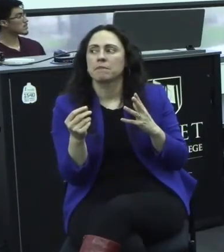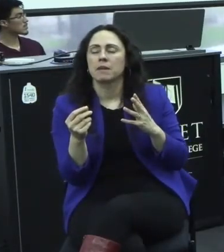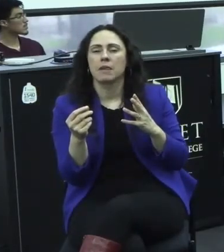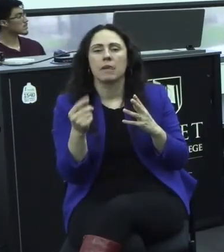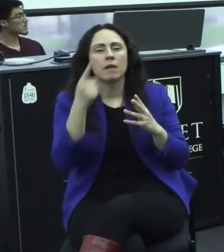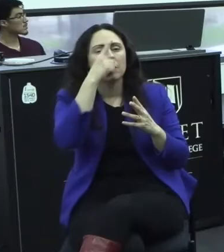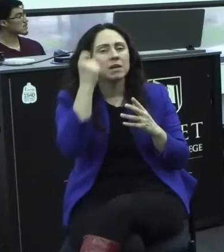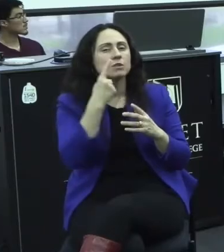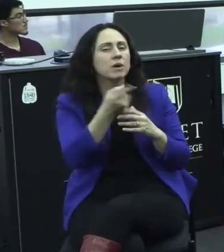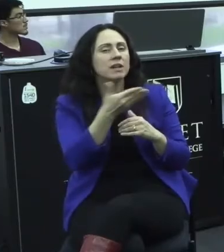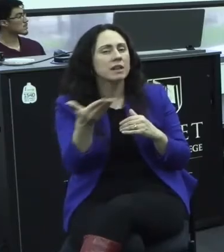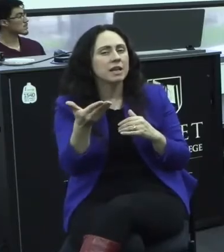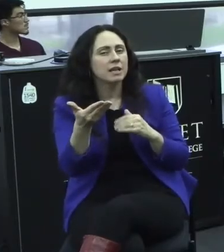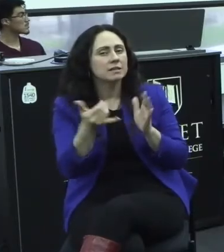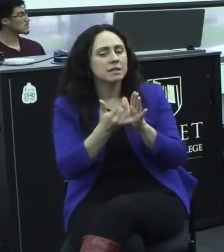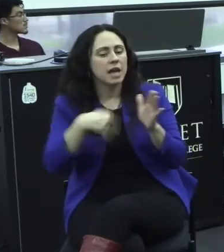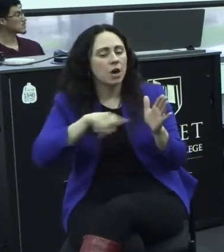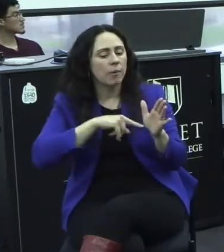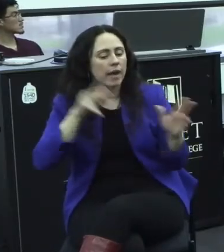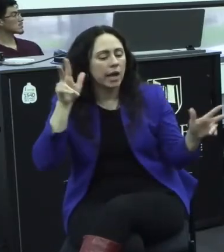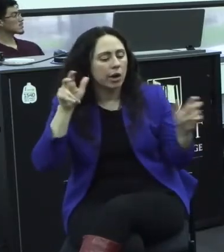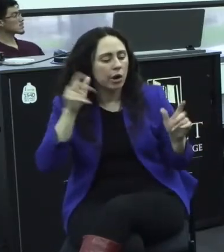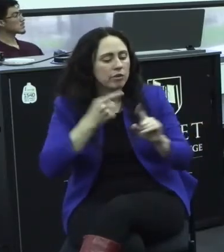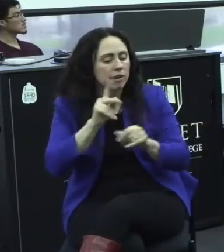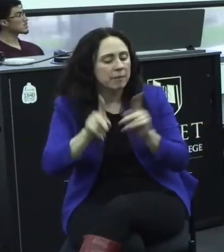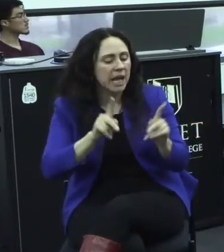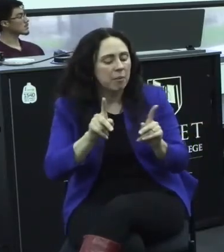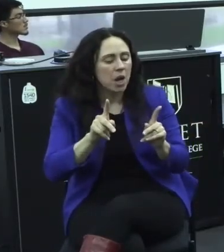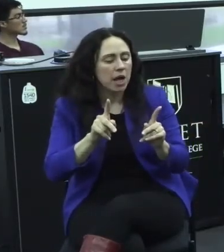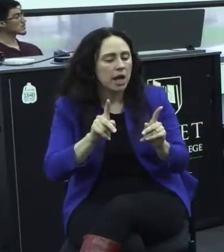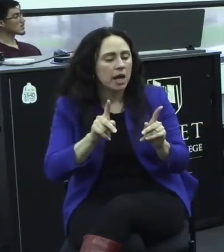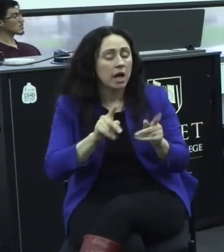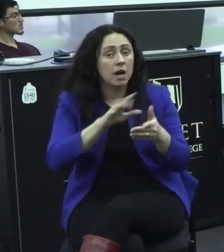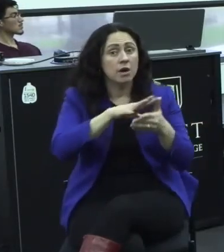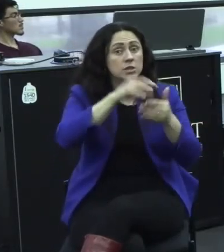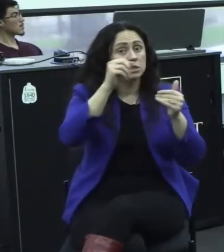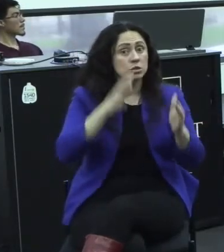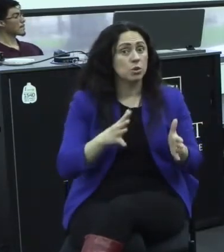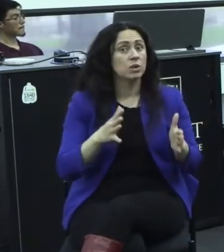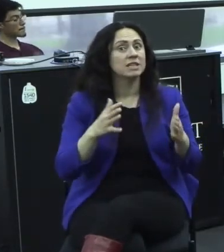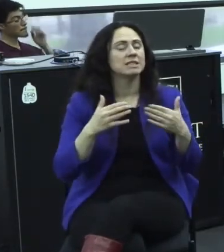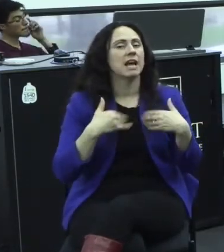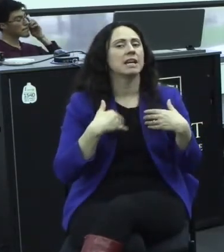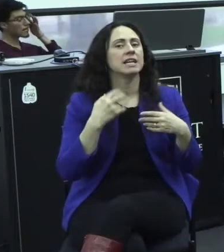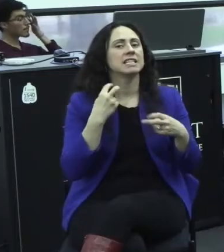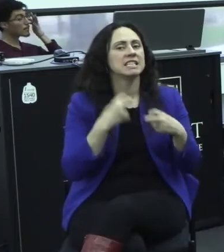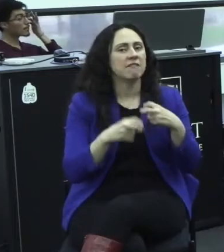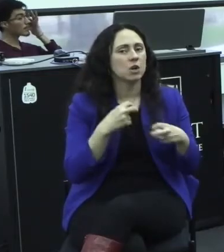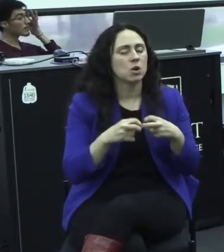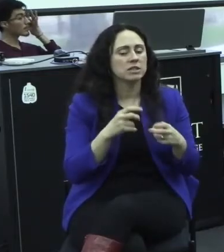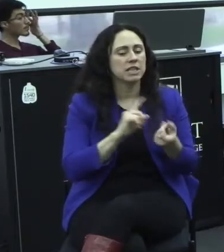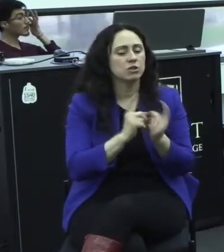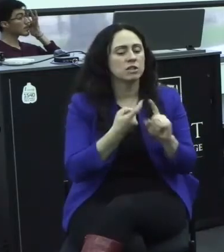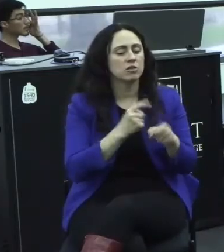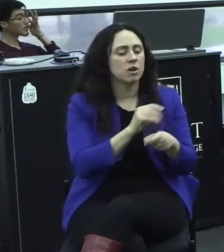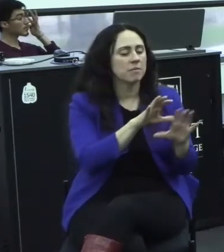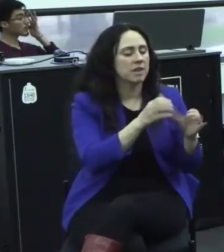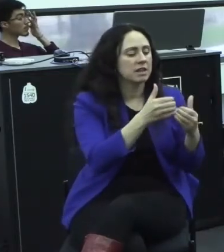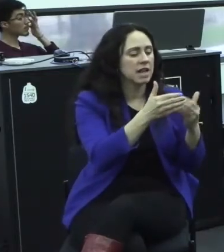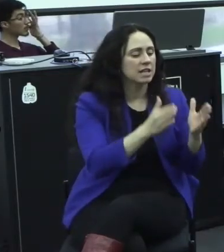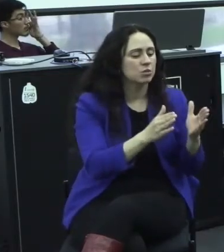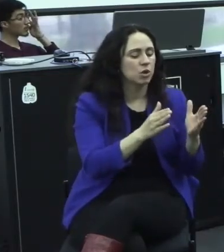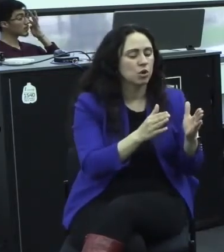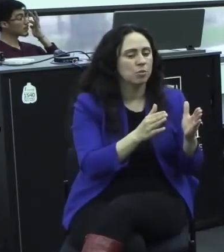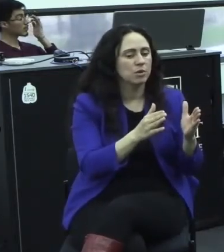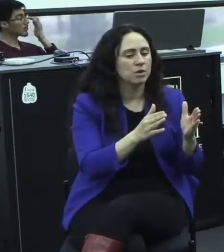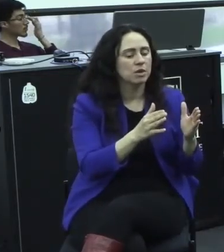Because one of the things that we heard was that students had difficulty transitioning from the classroom